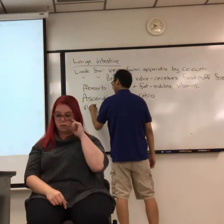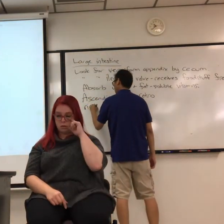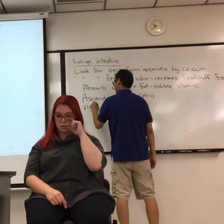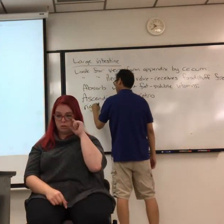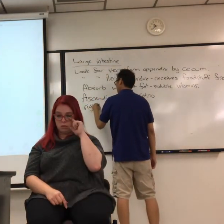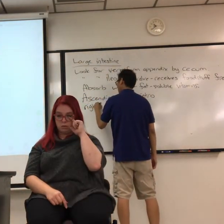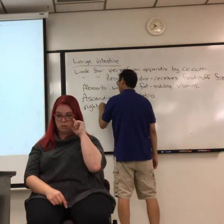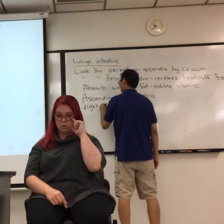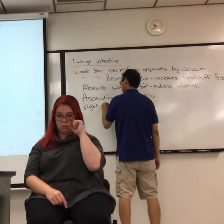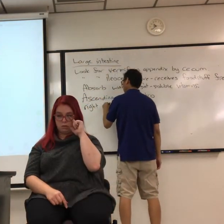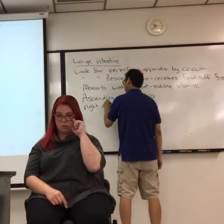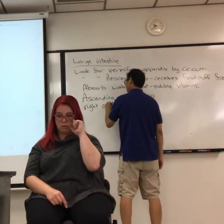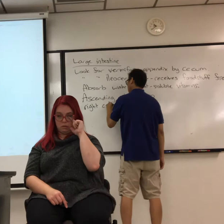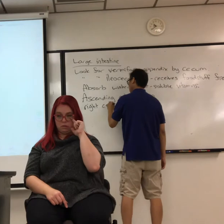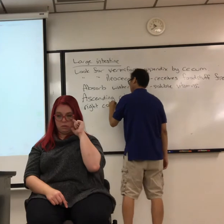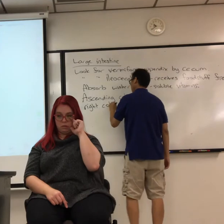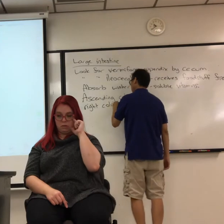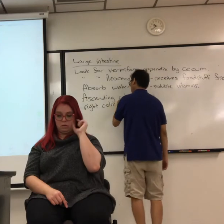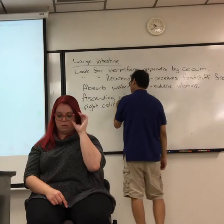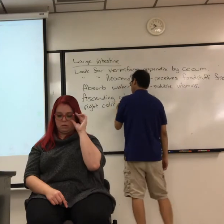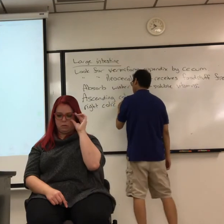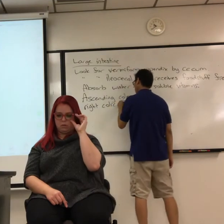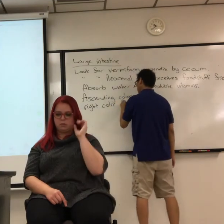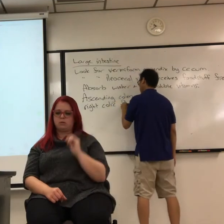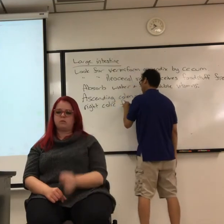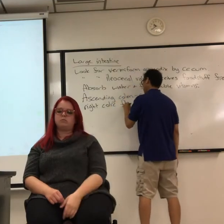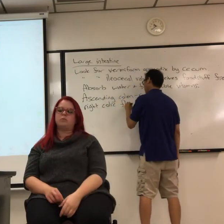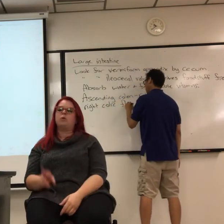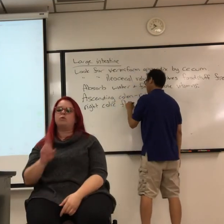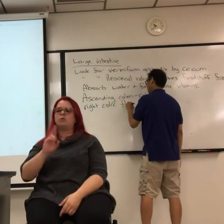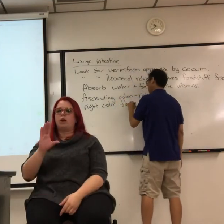right colic flexure.